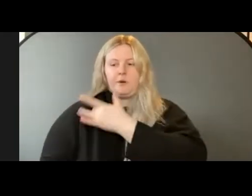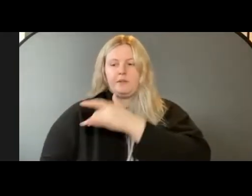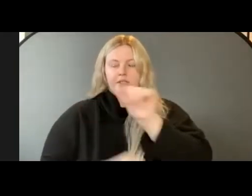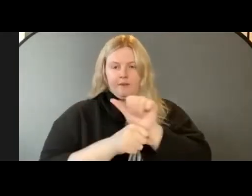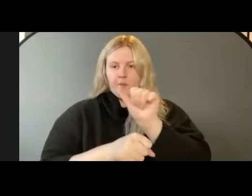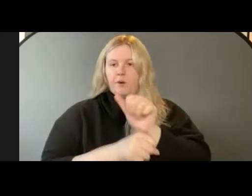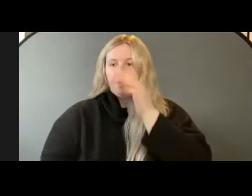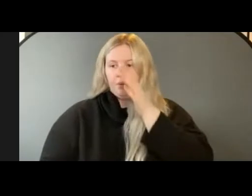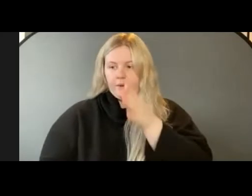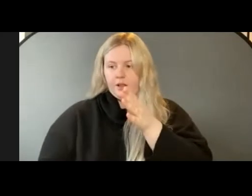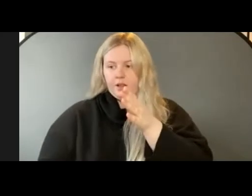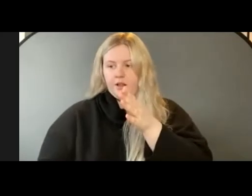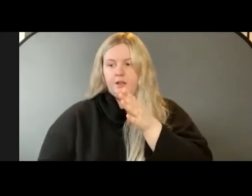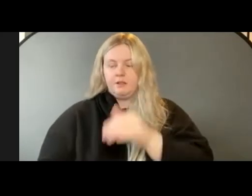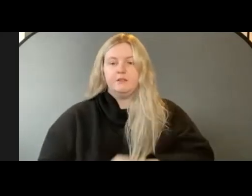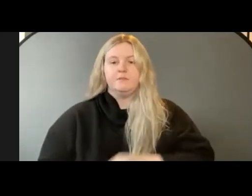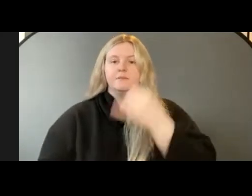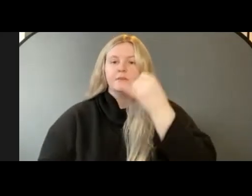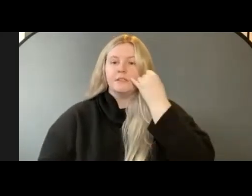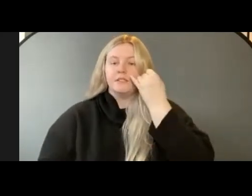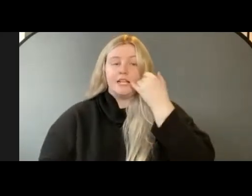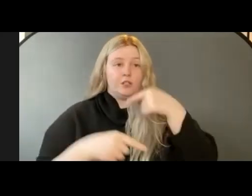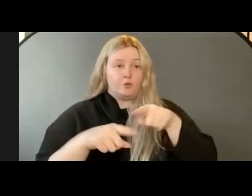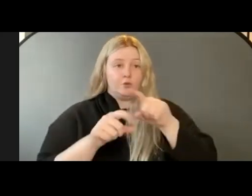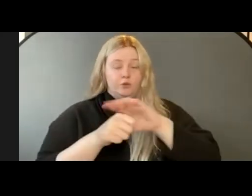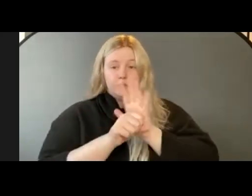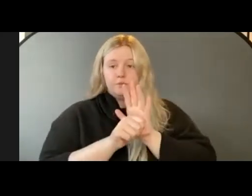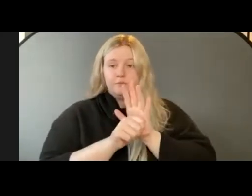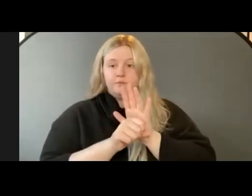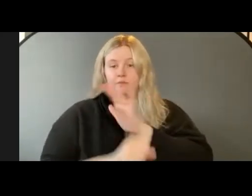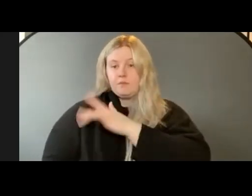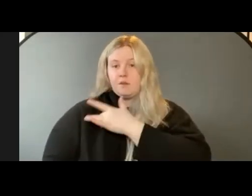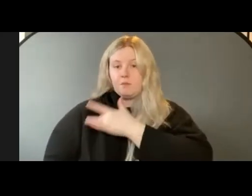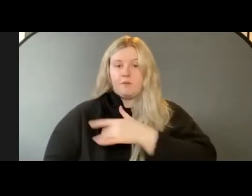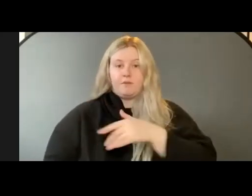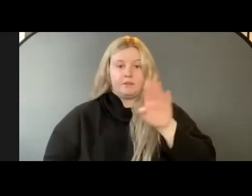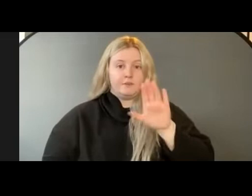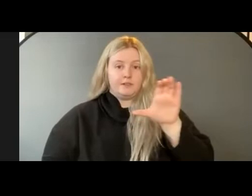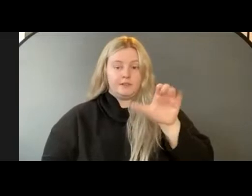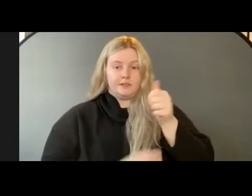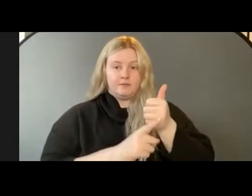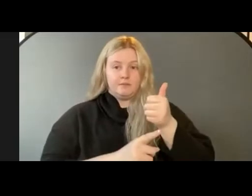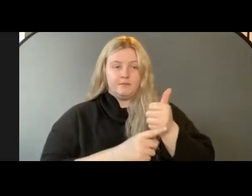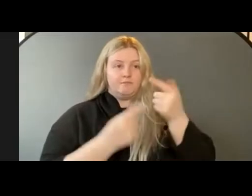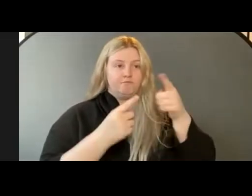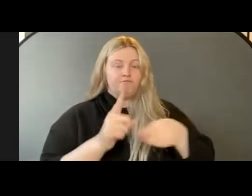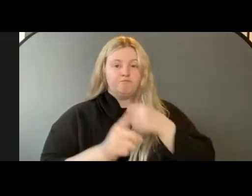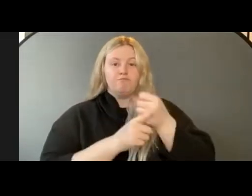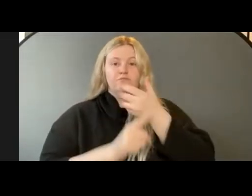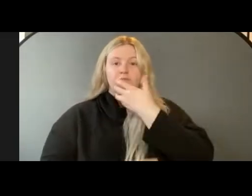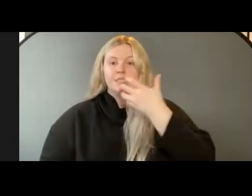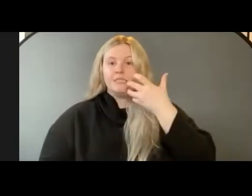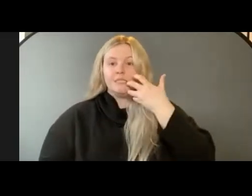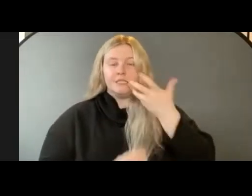And if that wasn't enough, in the midst of the pandemic, the province of BC was devastated by a heat wave. Between